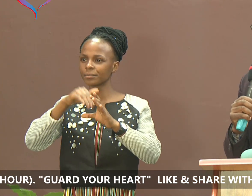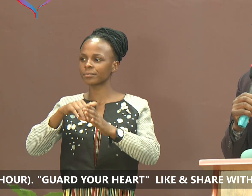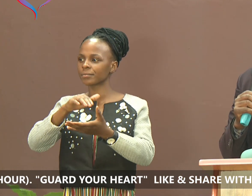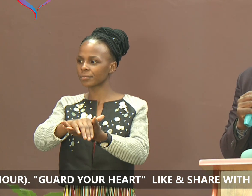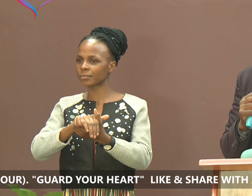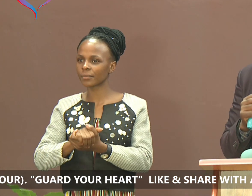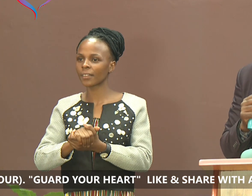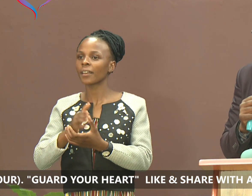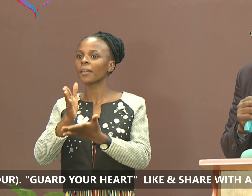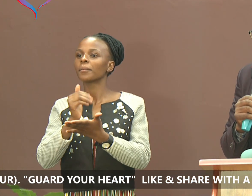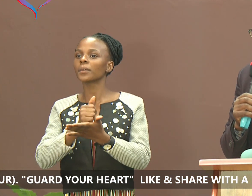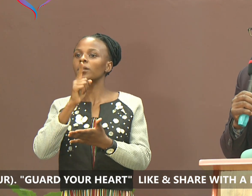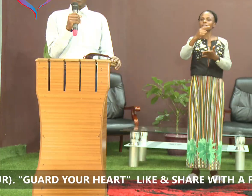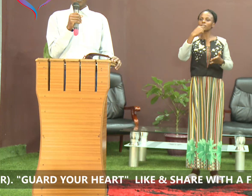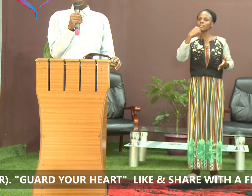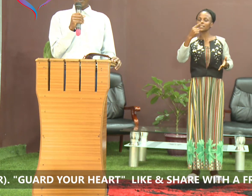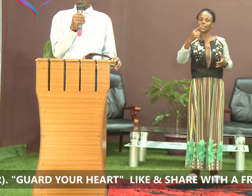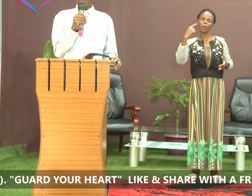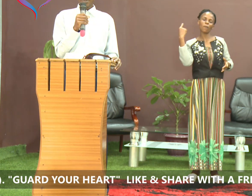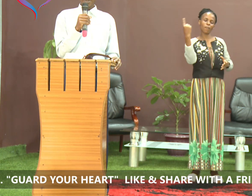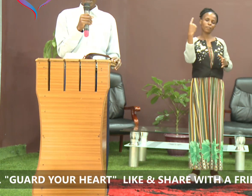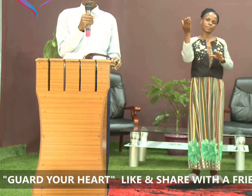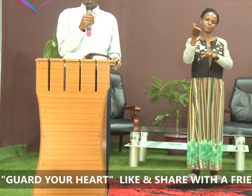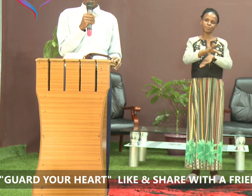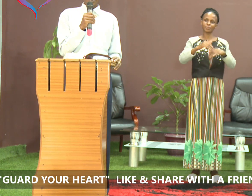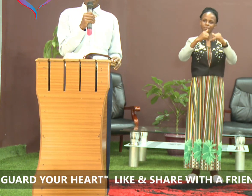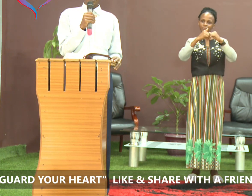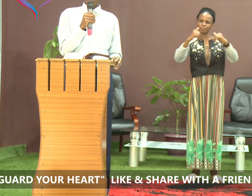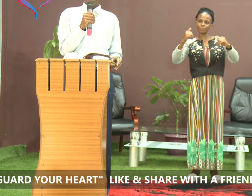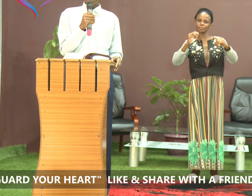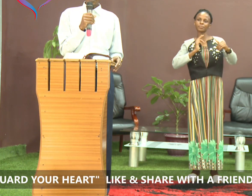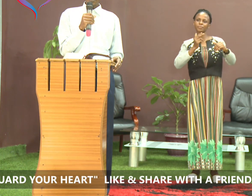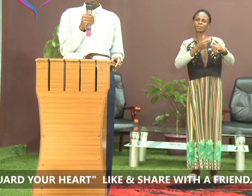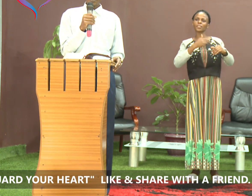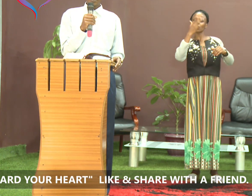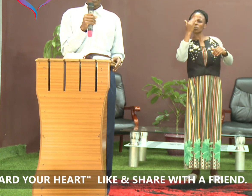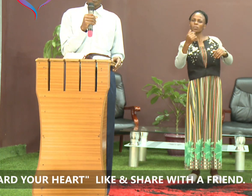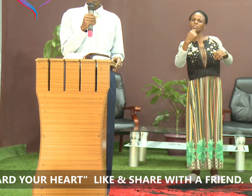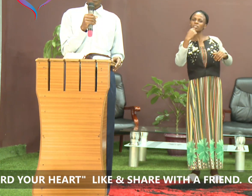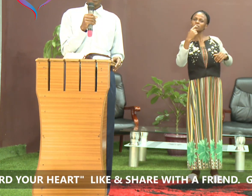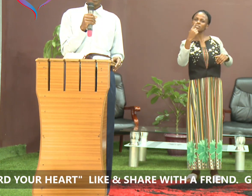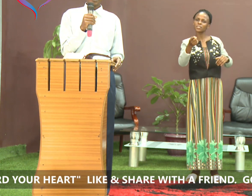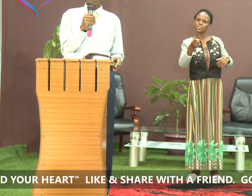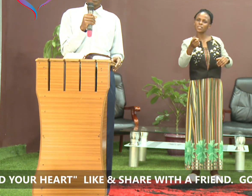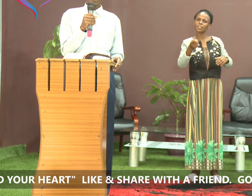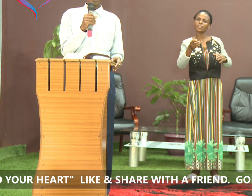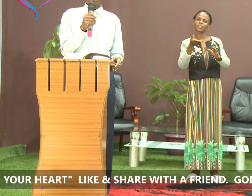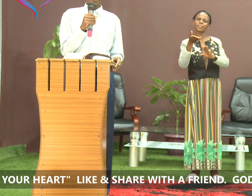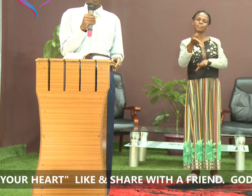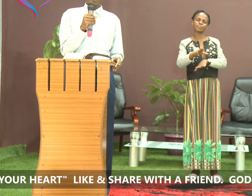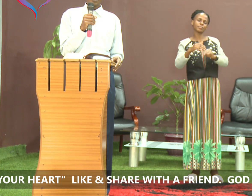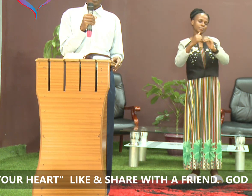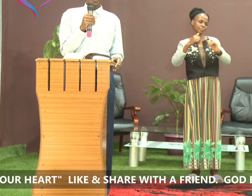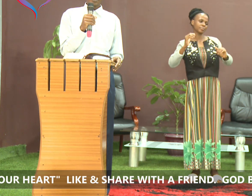pako kufare kulikola chi lekututwa ukanya. Why are they telling us to swear that thing at